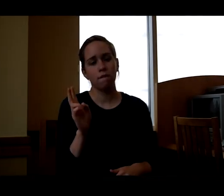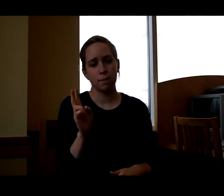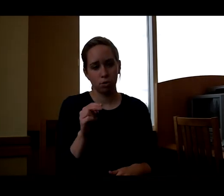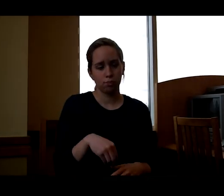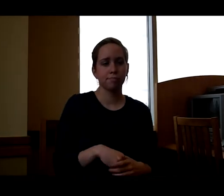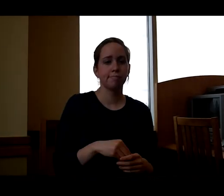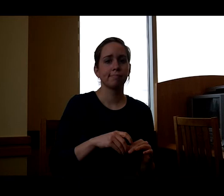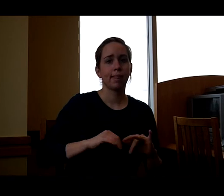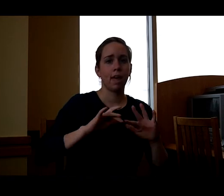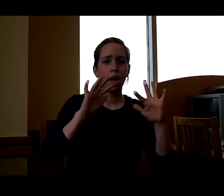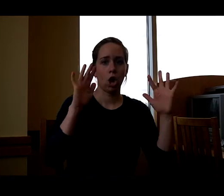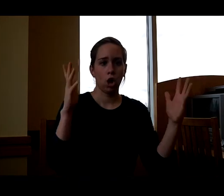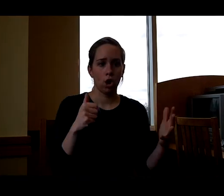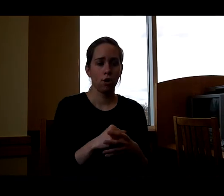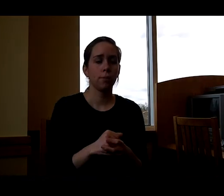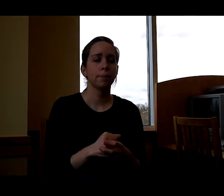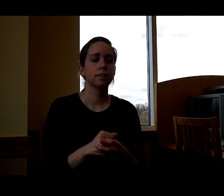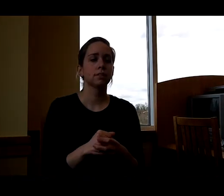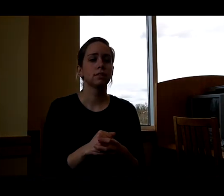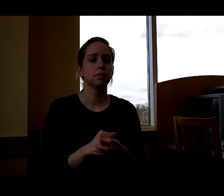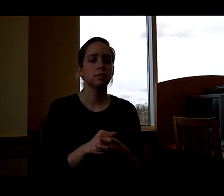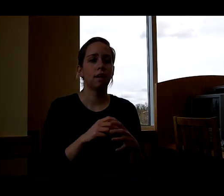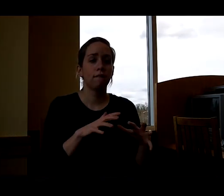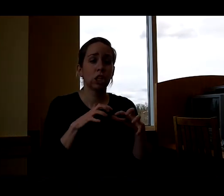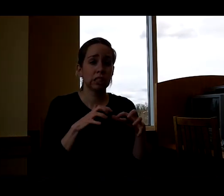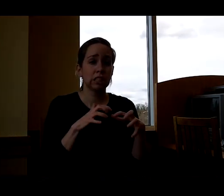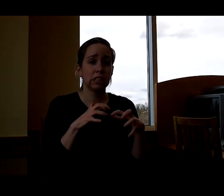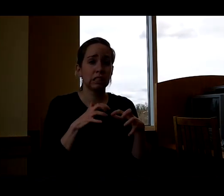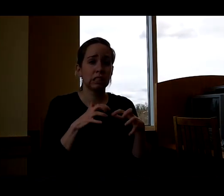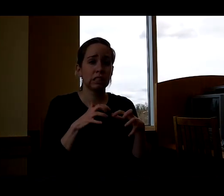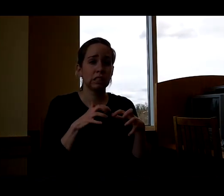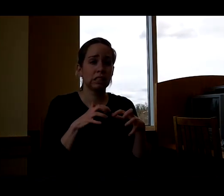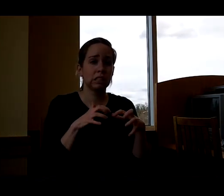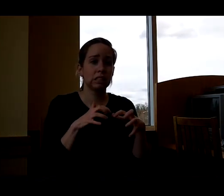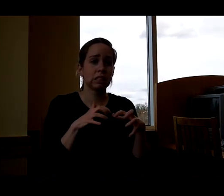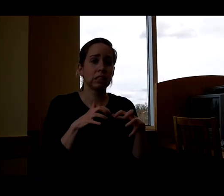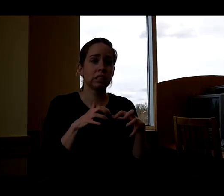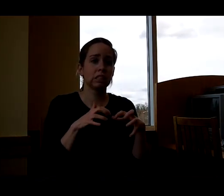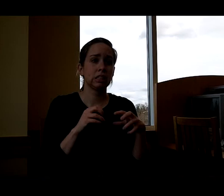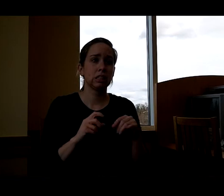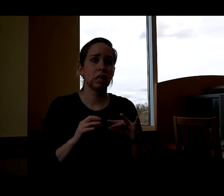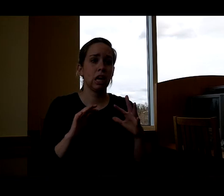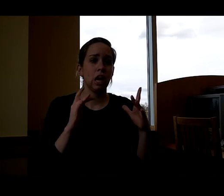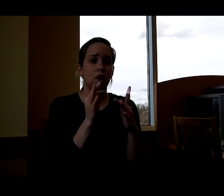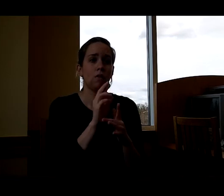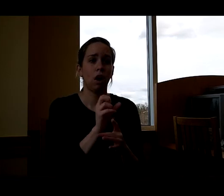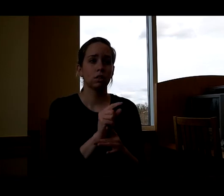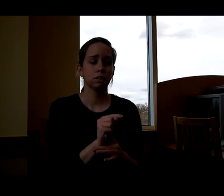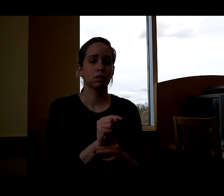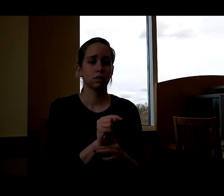molecules of water vapor in the atmosphere and you freeze them. And then they accumulate as frost. So you have